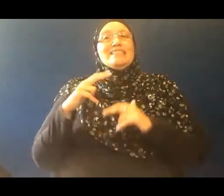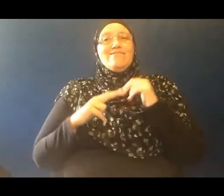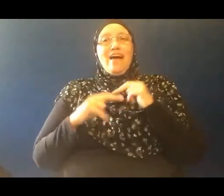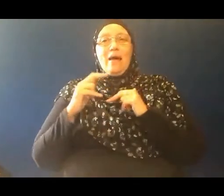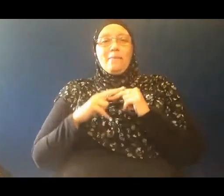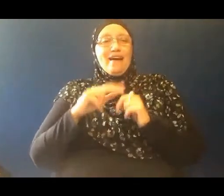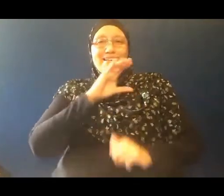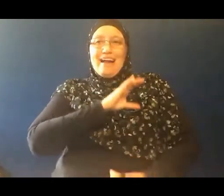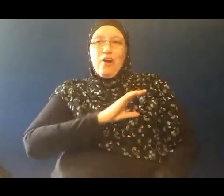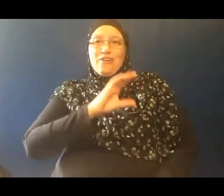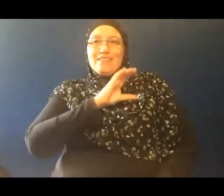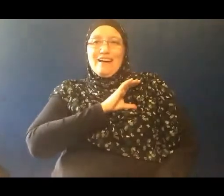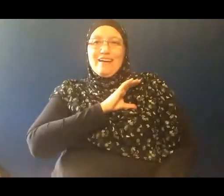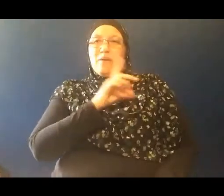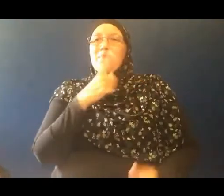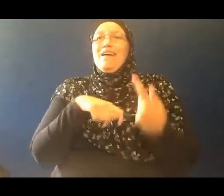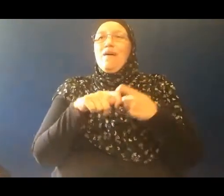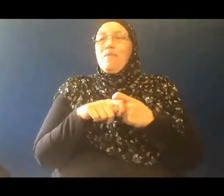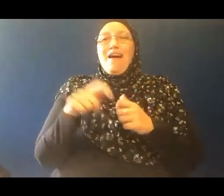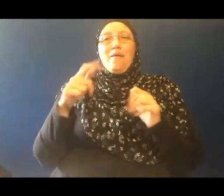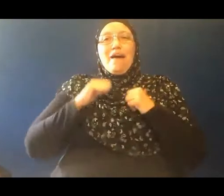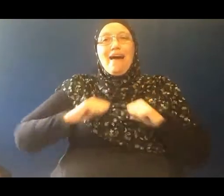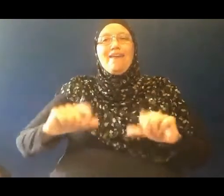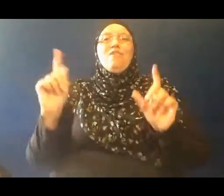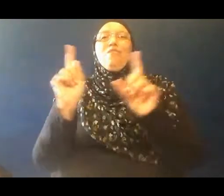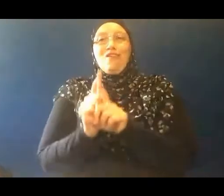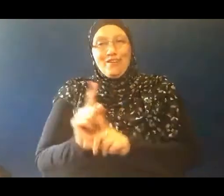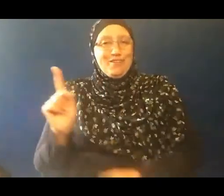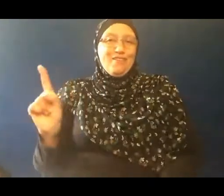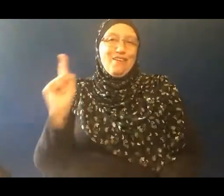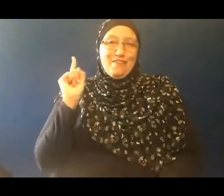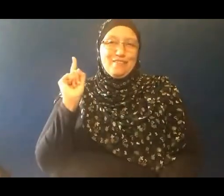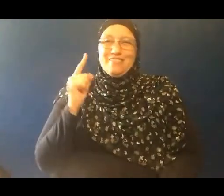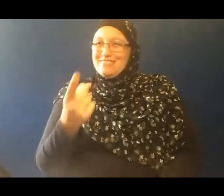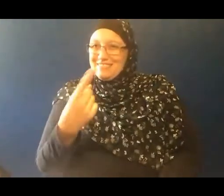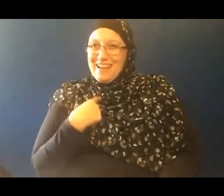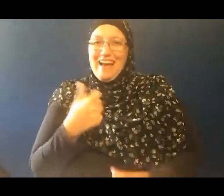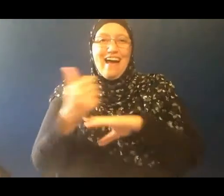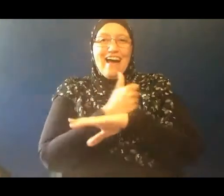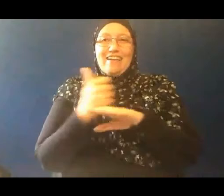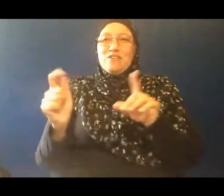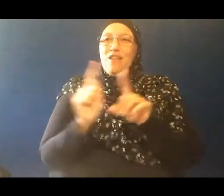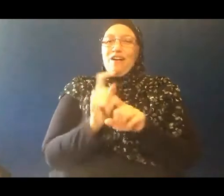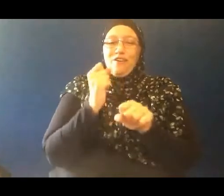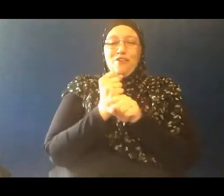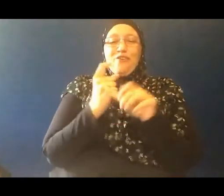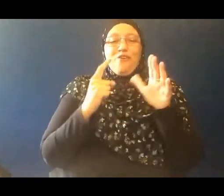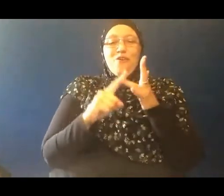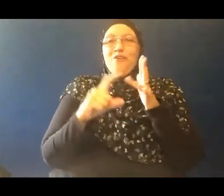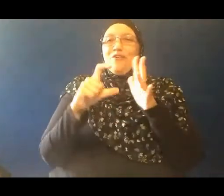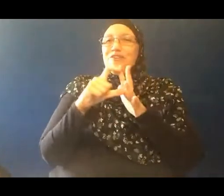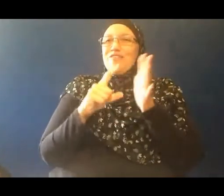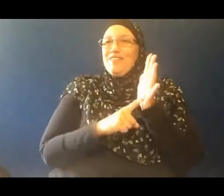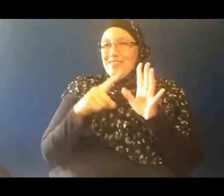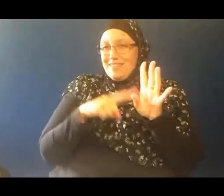so that you act godly. The more godly you and I act, the nearer to God